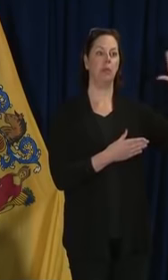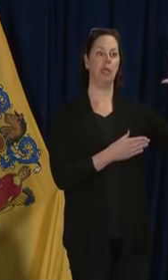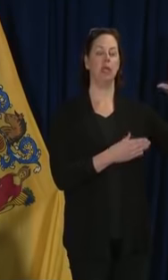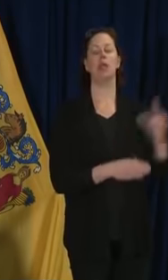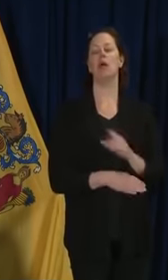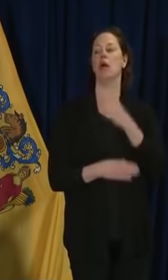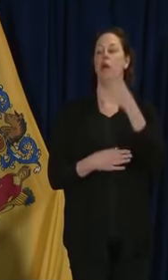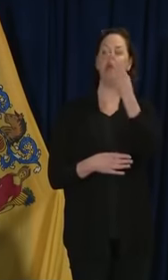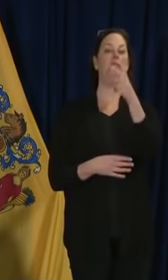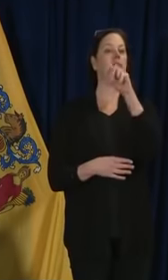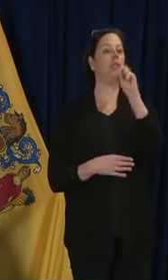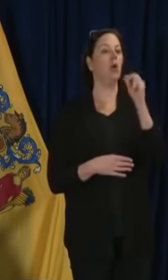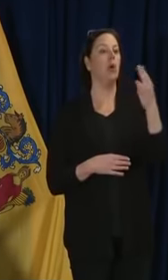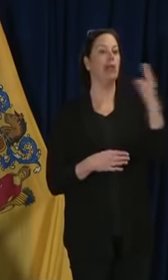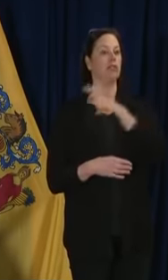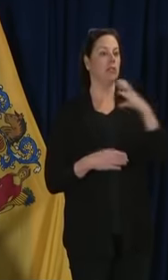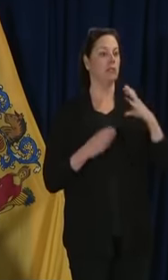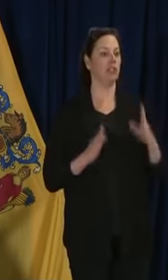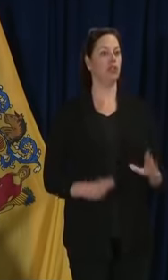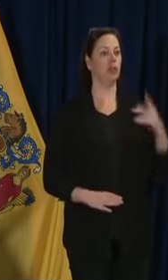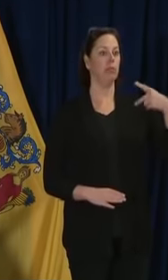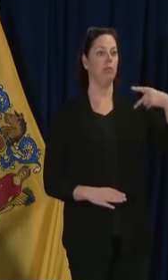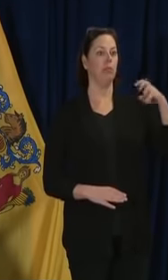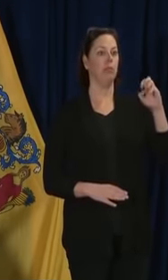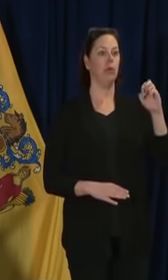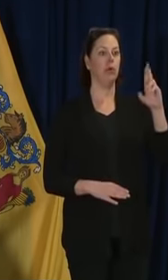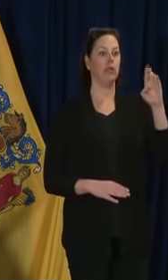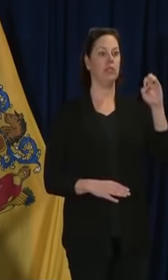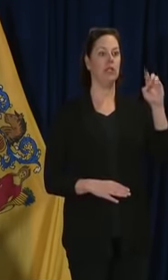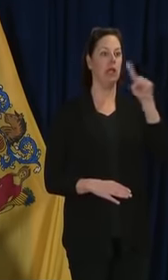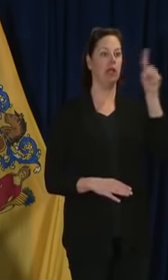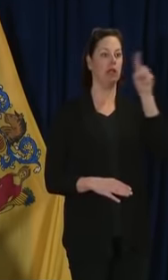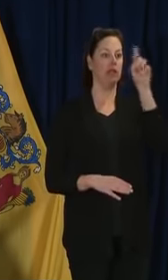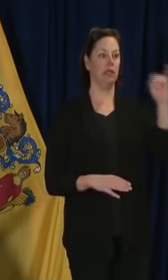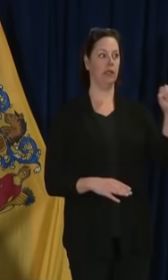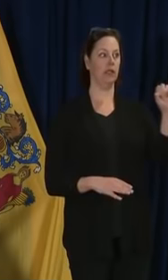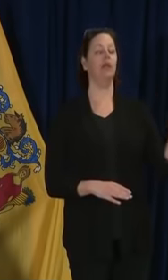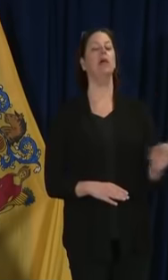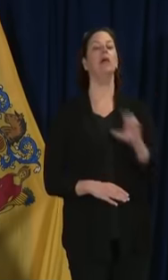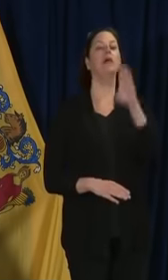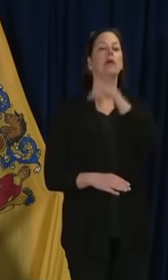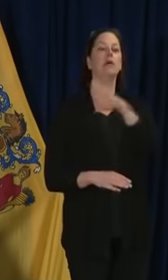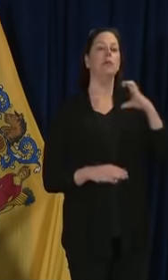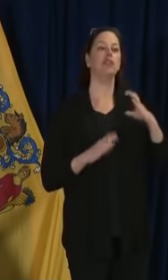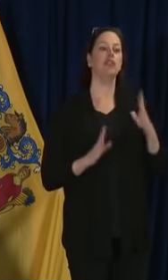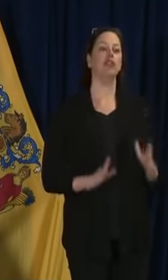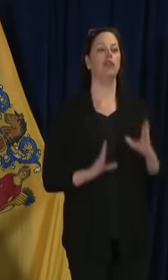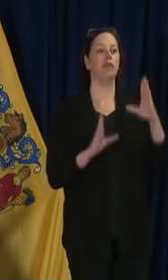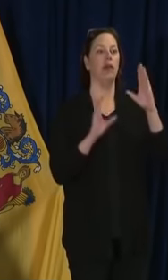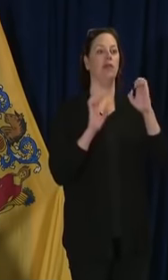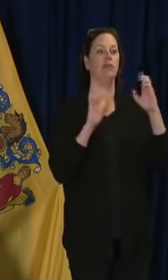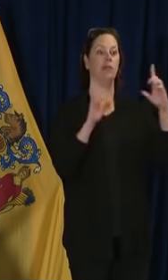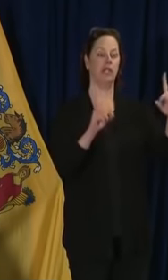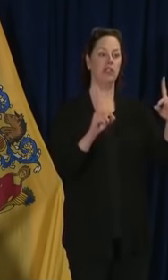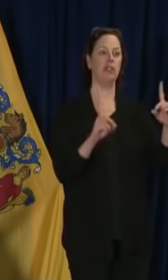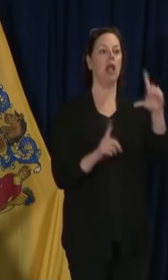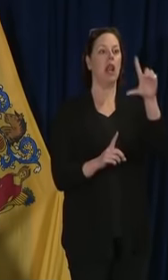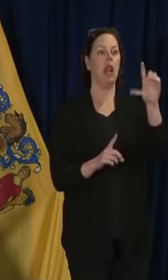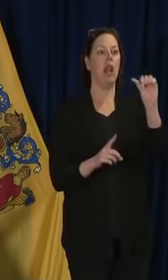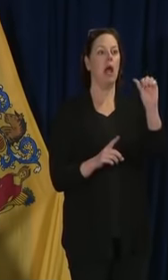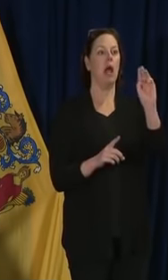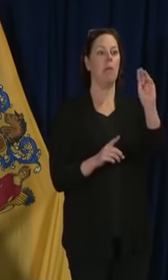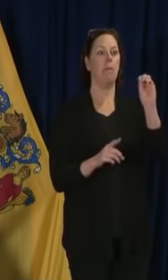state at this point, Judy Persicelli, Commissioner of Education, Dr. Lamont Repillette, and Superintendent of the State Police,